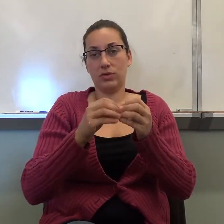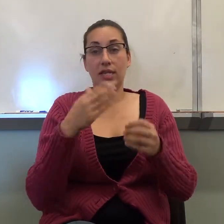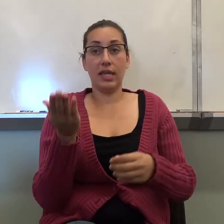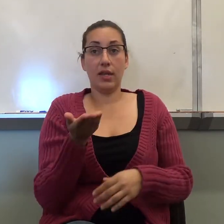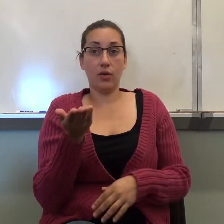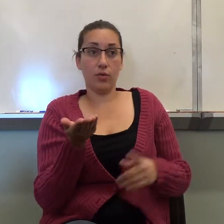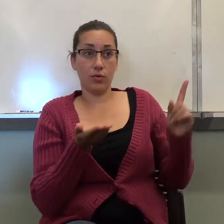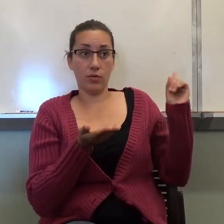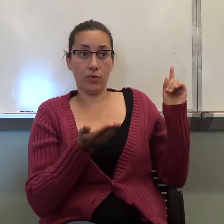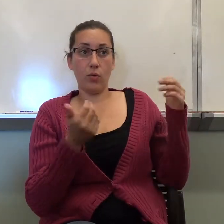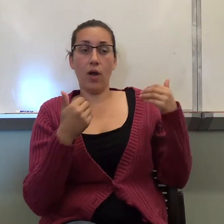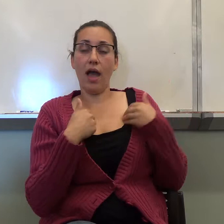-7 and +7.